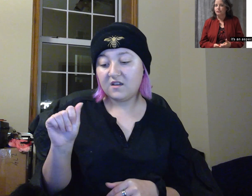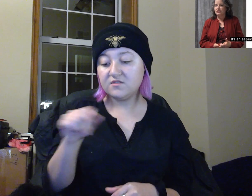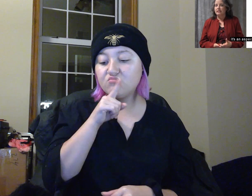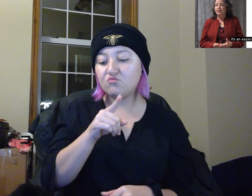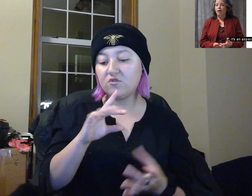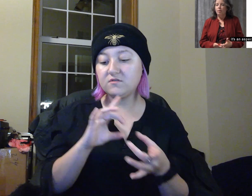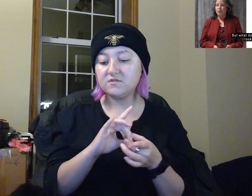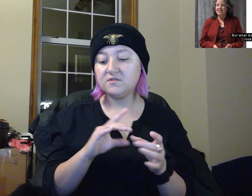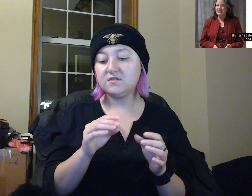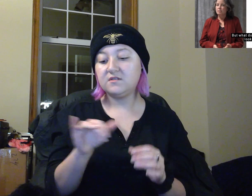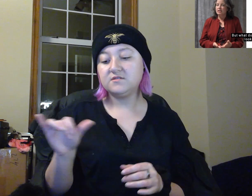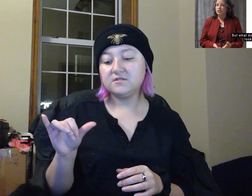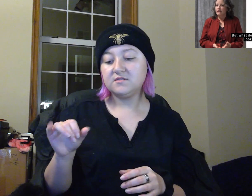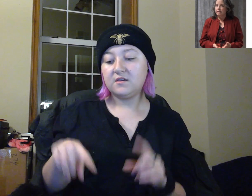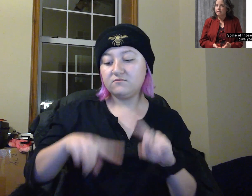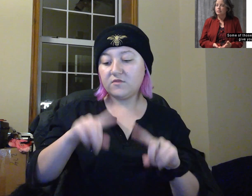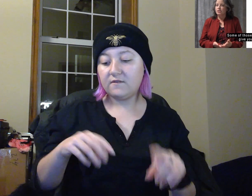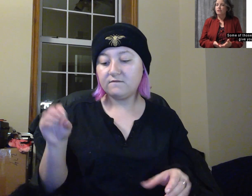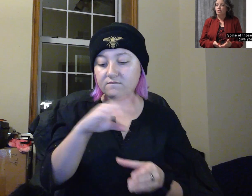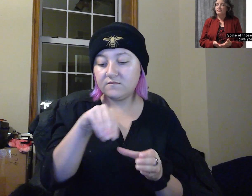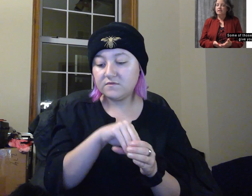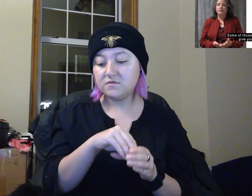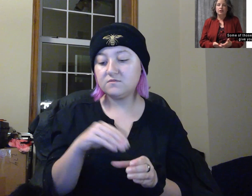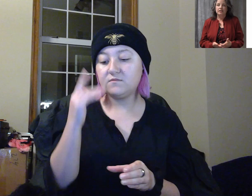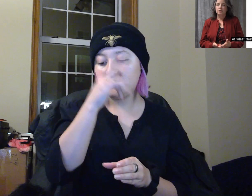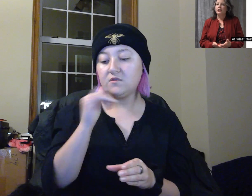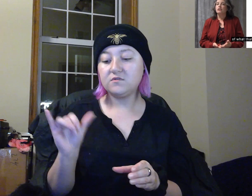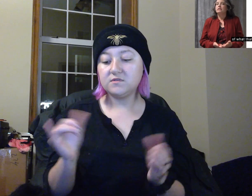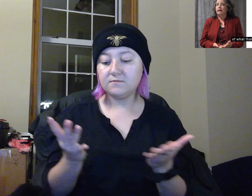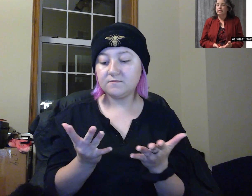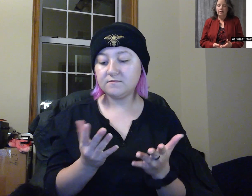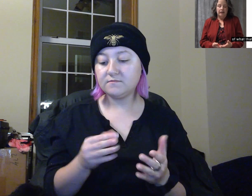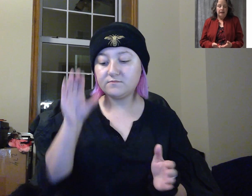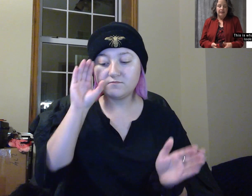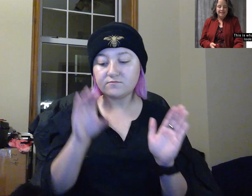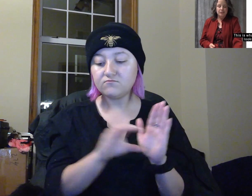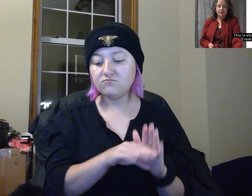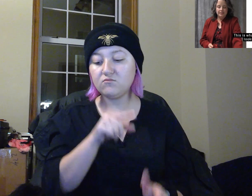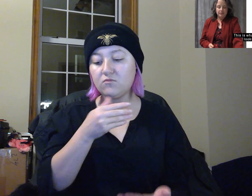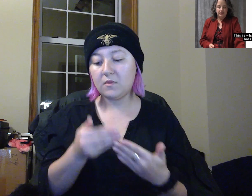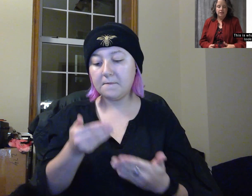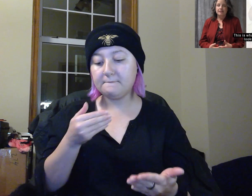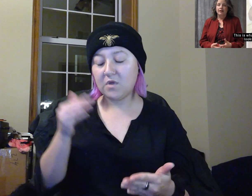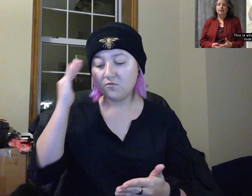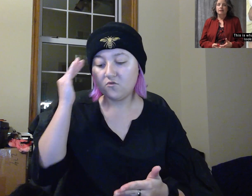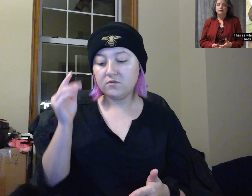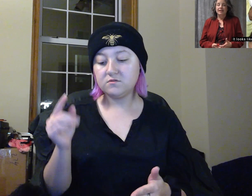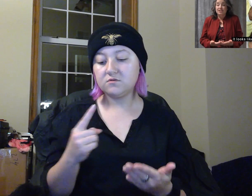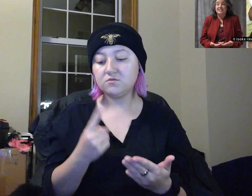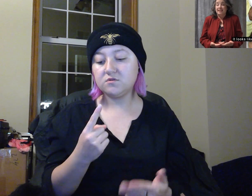of diversity. But what does disability look like? Some of those other graphics give you an idea of what that looked like. This is what disability looks